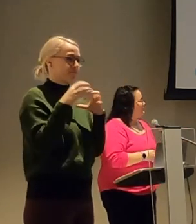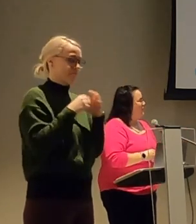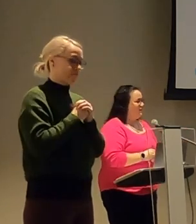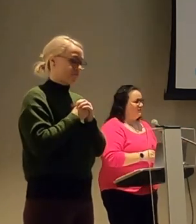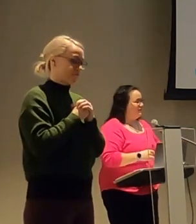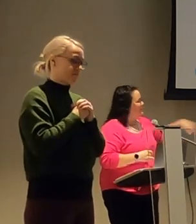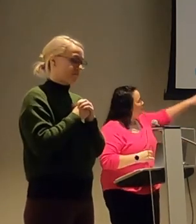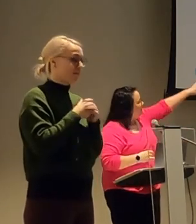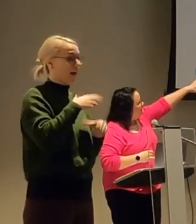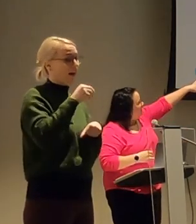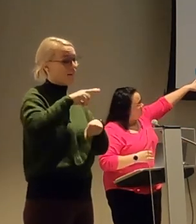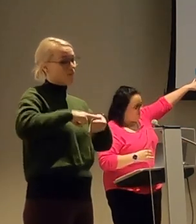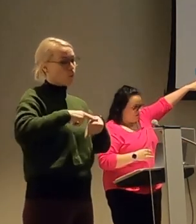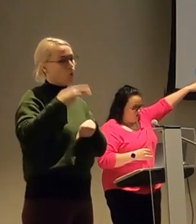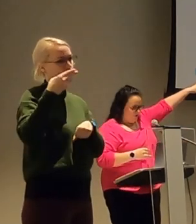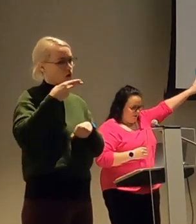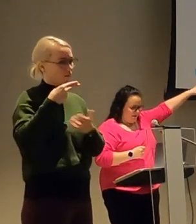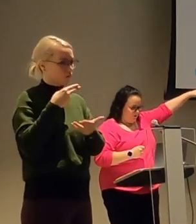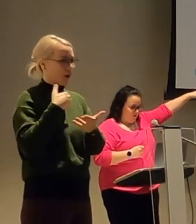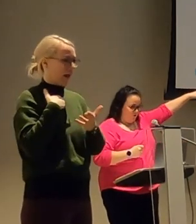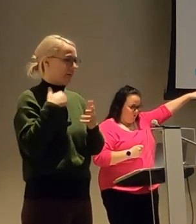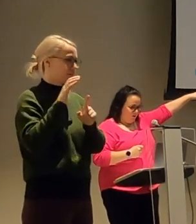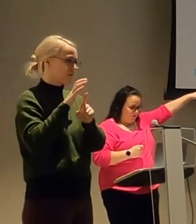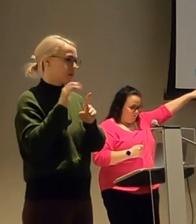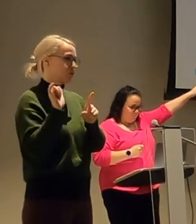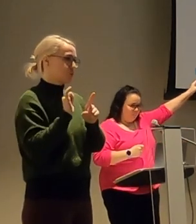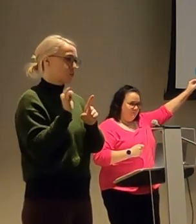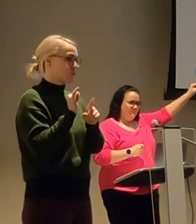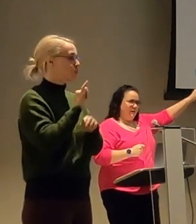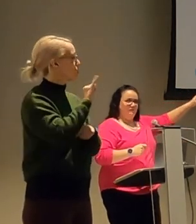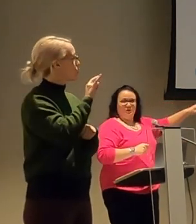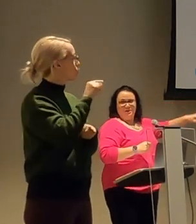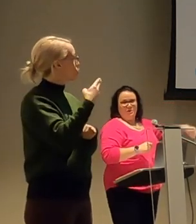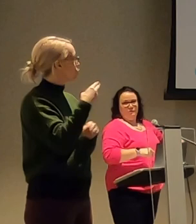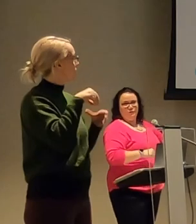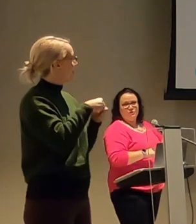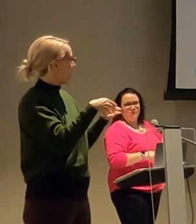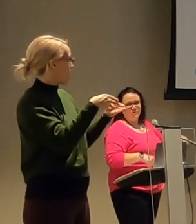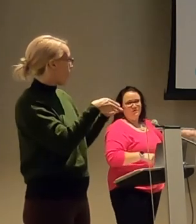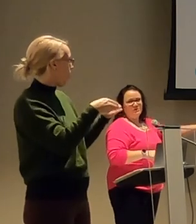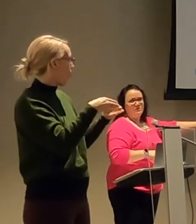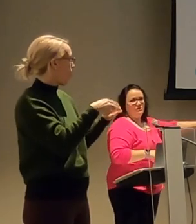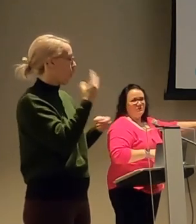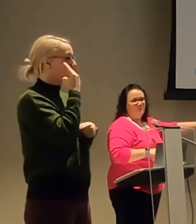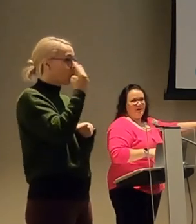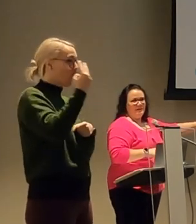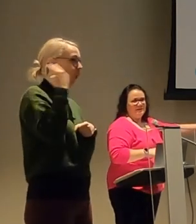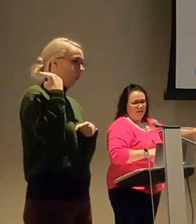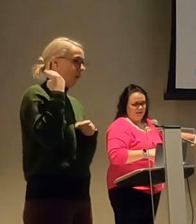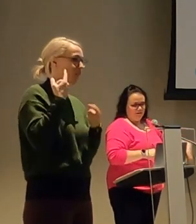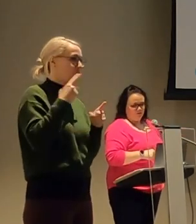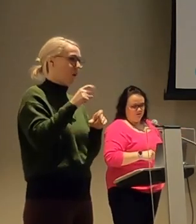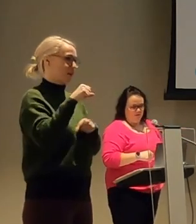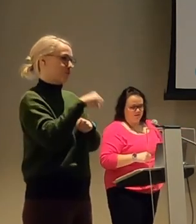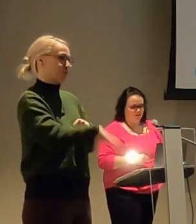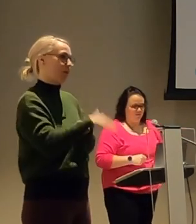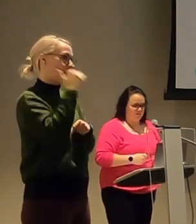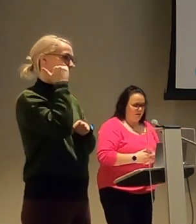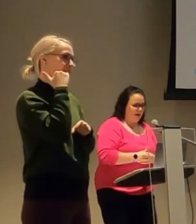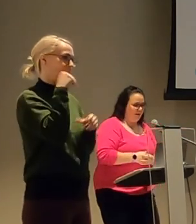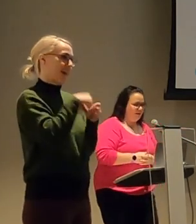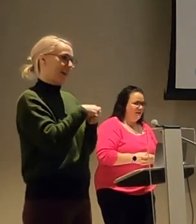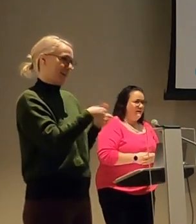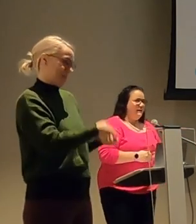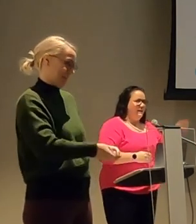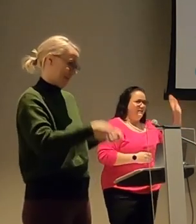of course, Holofernes. And you see Judith down in the corner, kind of looking over her shoulder while she's dropping his head into her